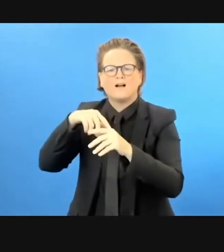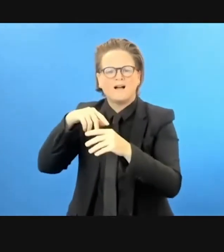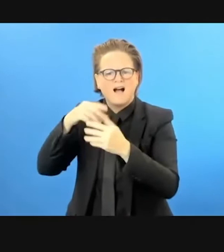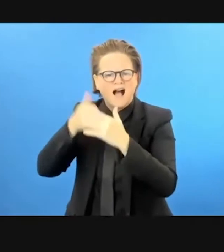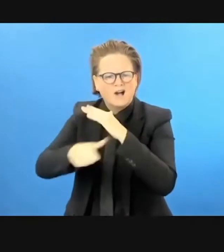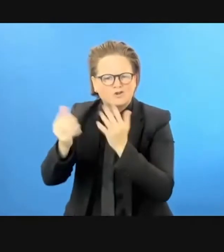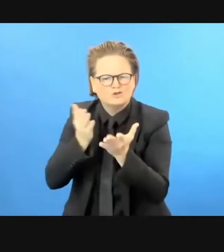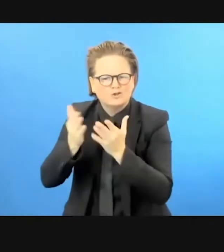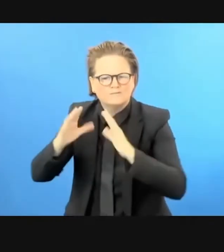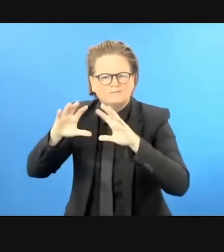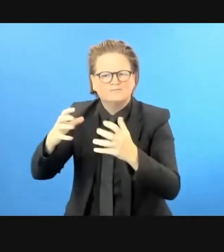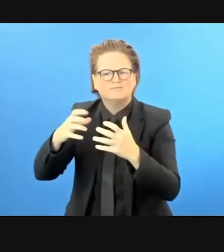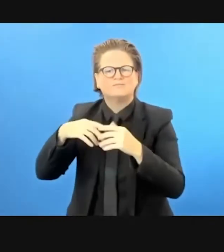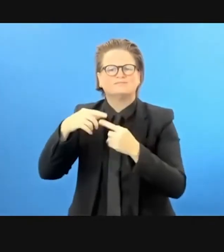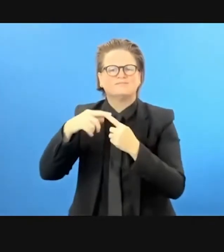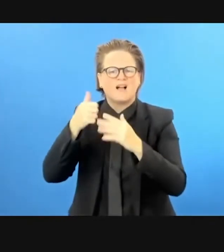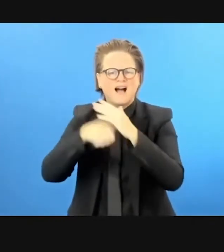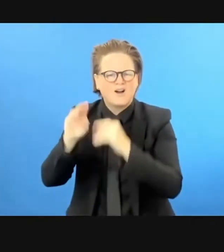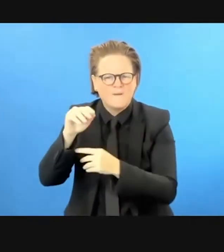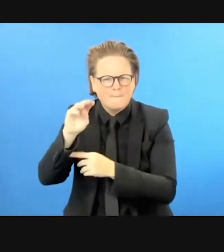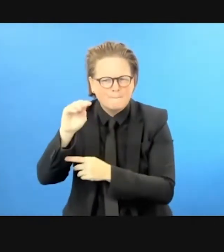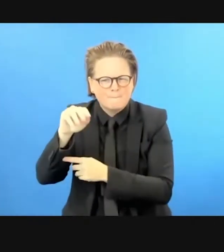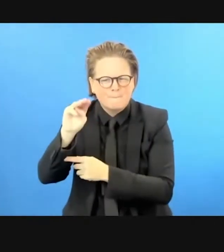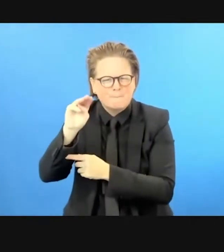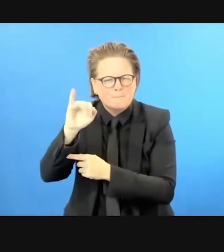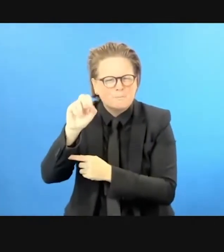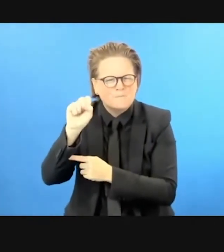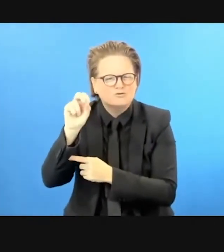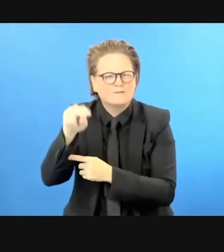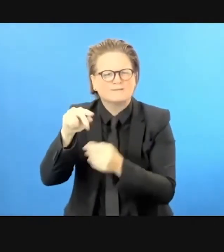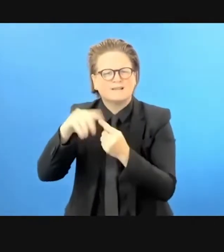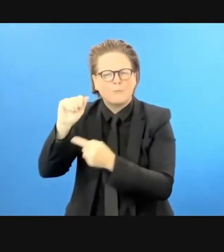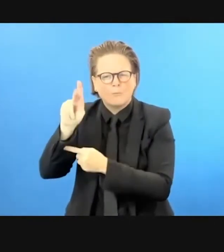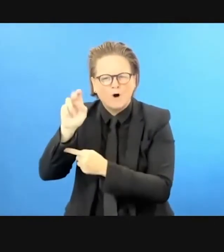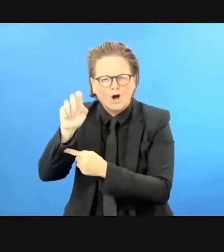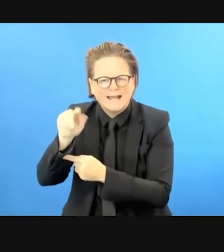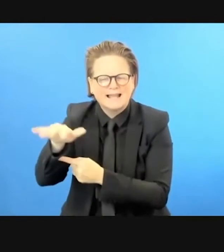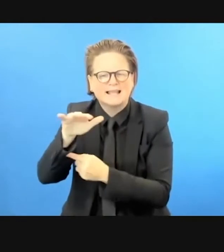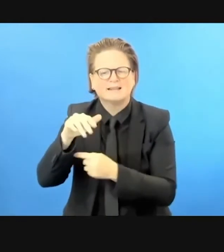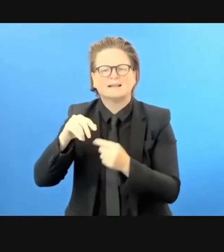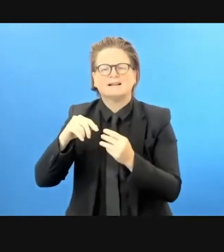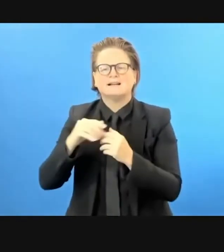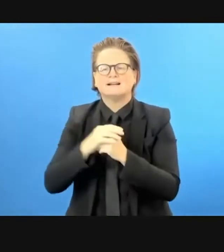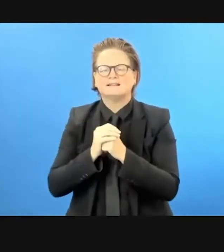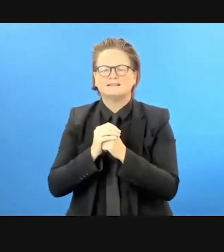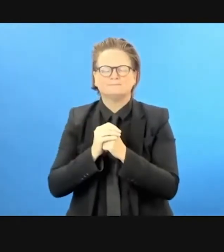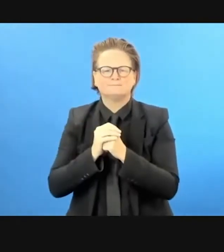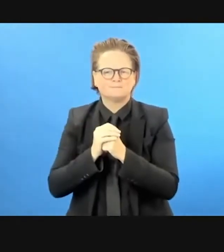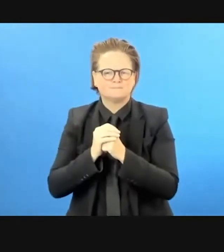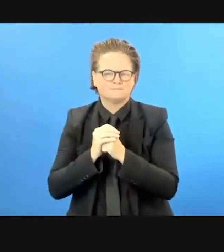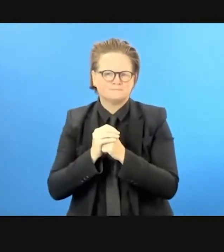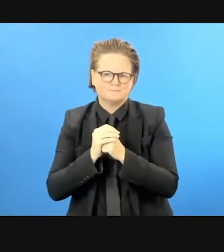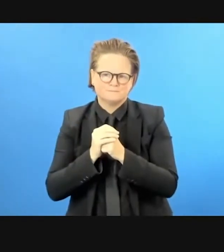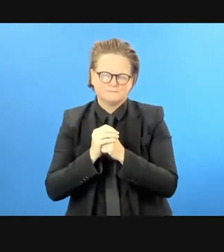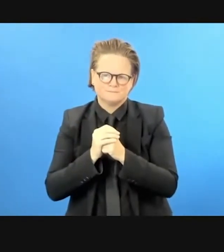high level. I don't know if there's anything else you wanted to add there. Yes, so for example, in the Mission, we